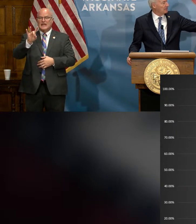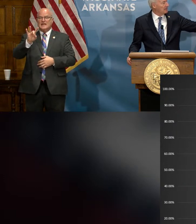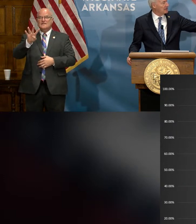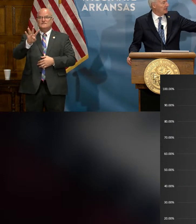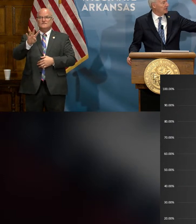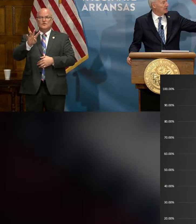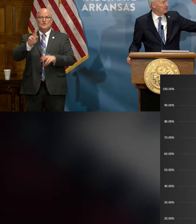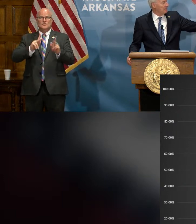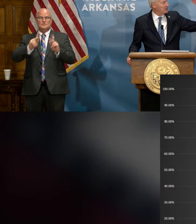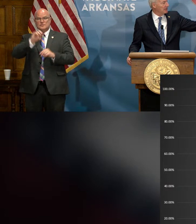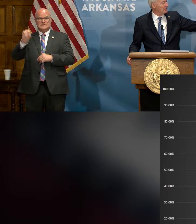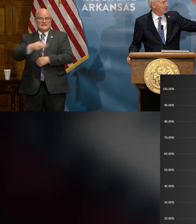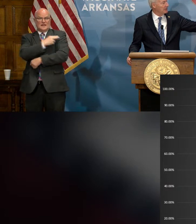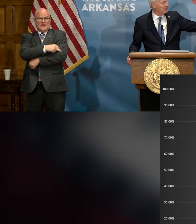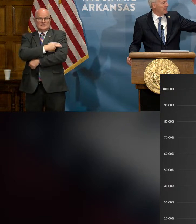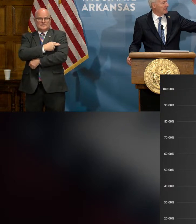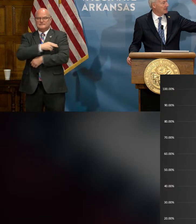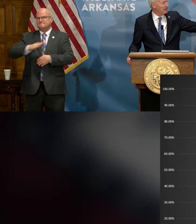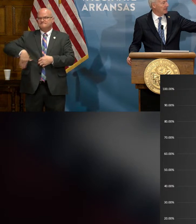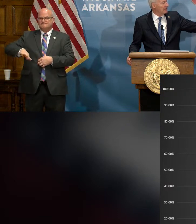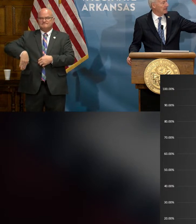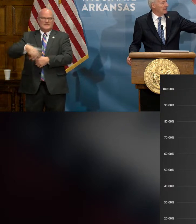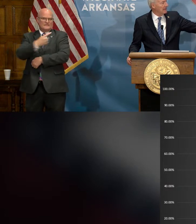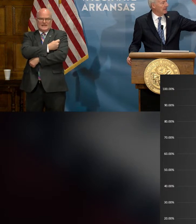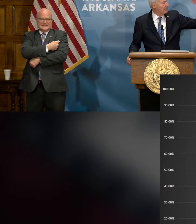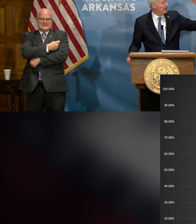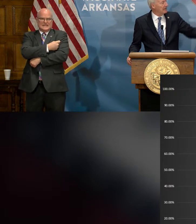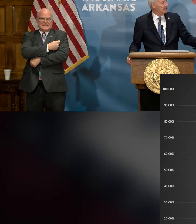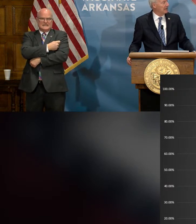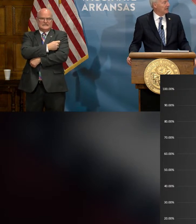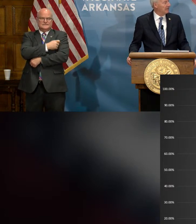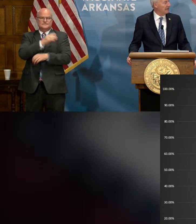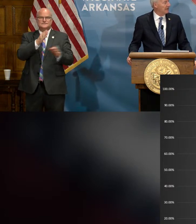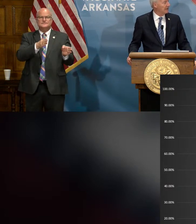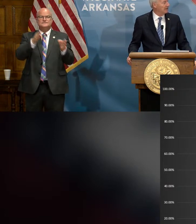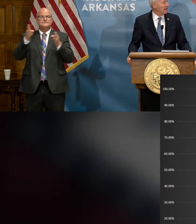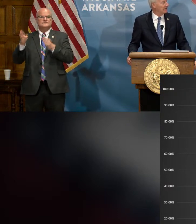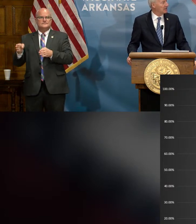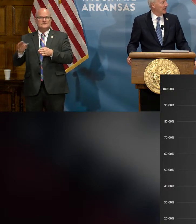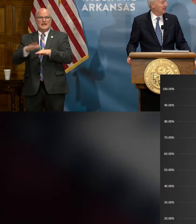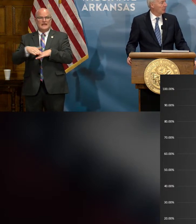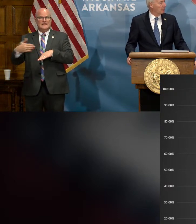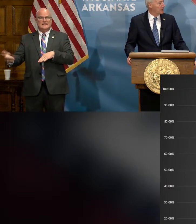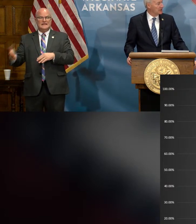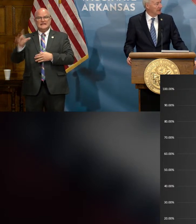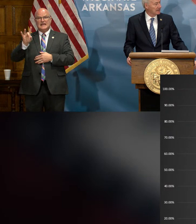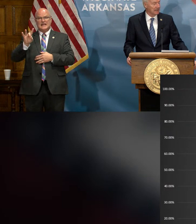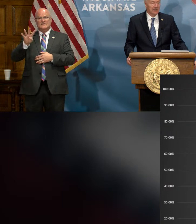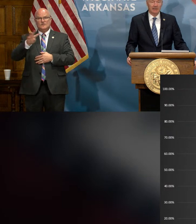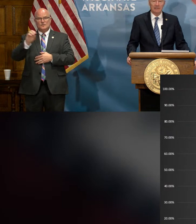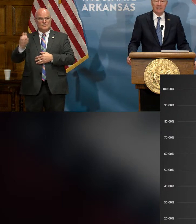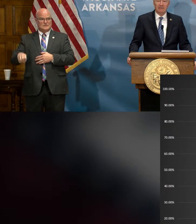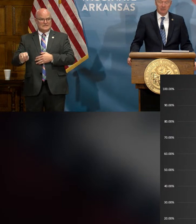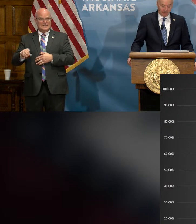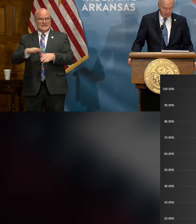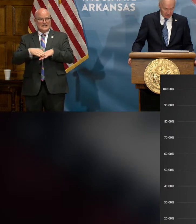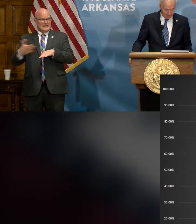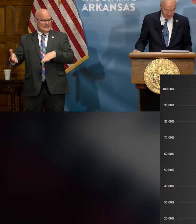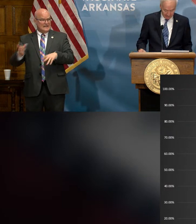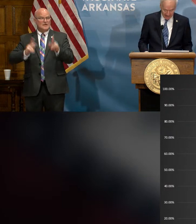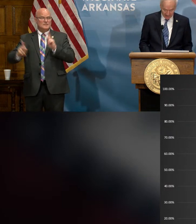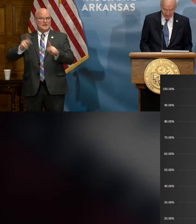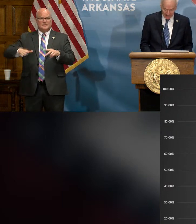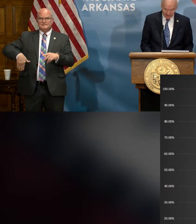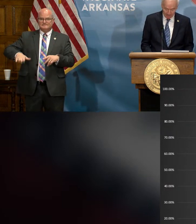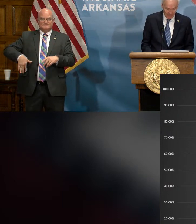84% of the hospitalizations represent those that are unvaccinated, and then the deaths, 84% of the deaths are those